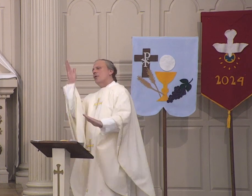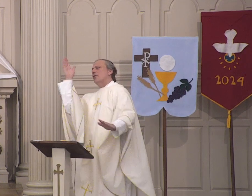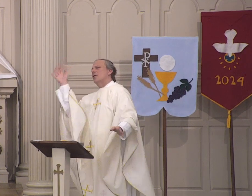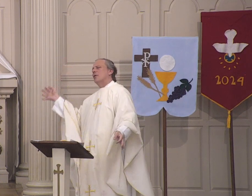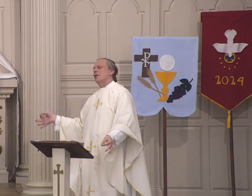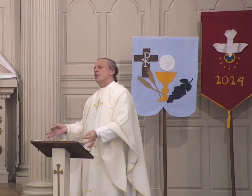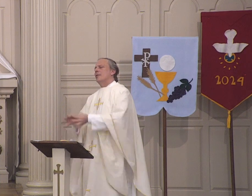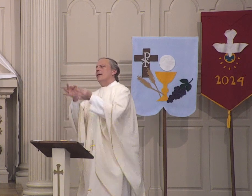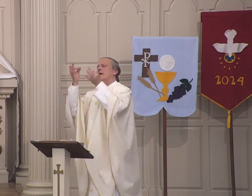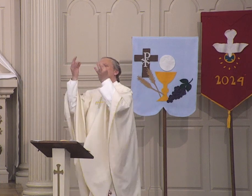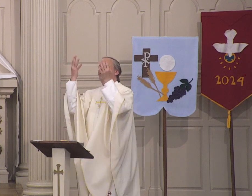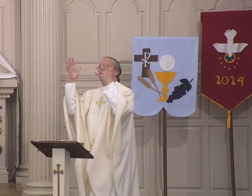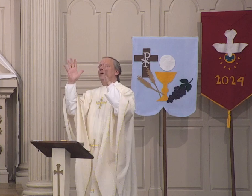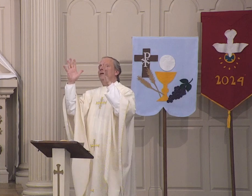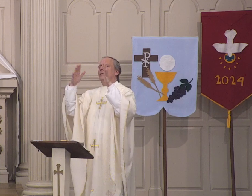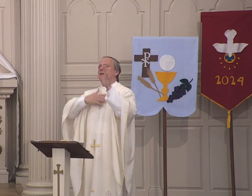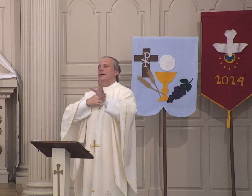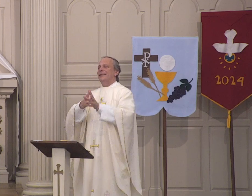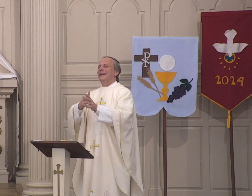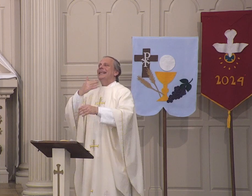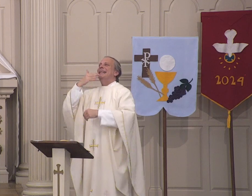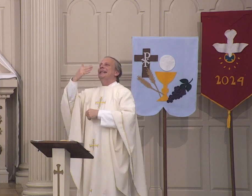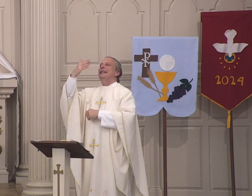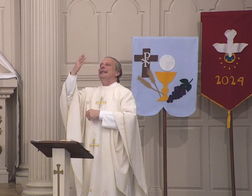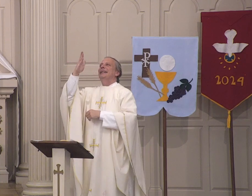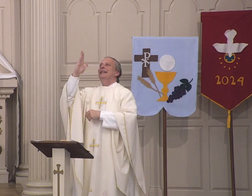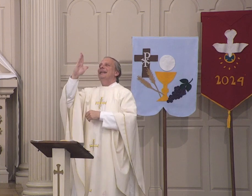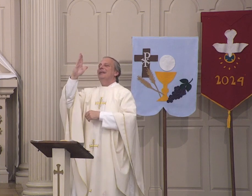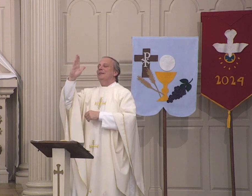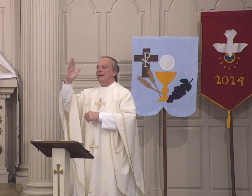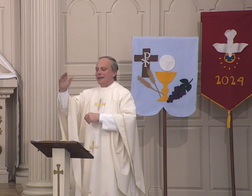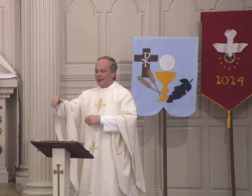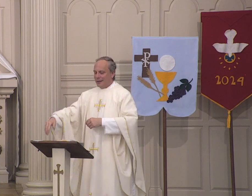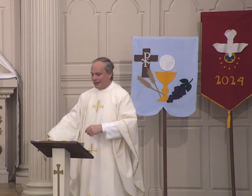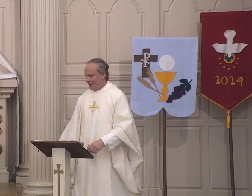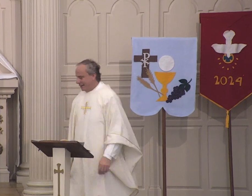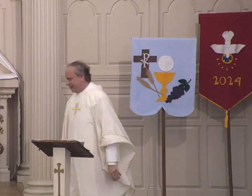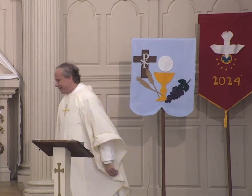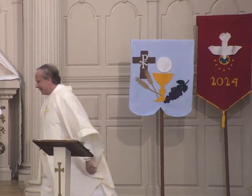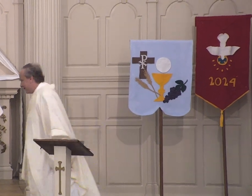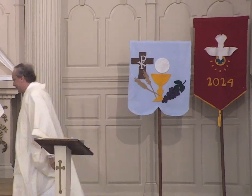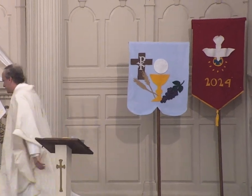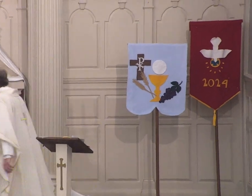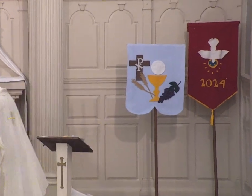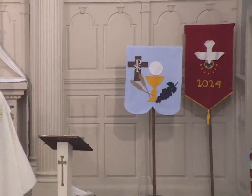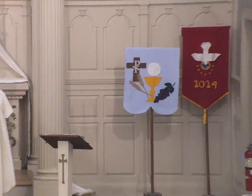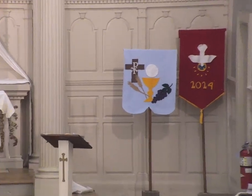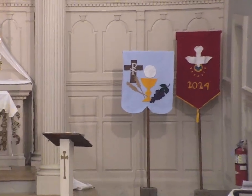Go forth, the Mass is ended. Thanks be to God.